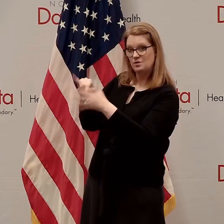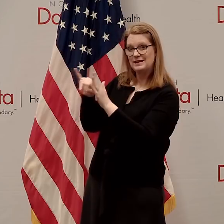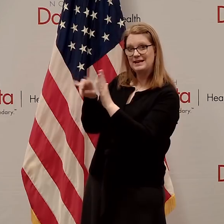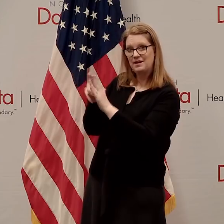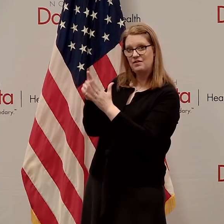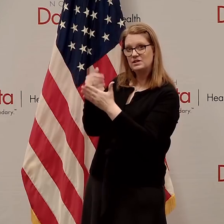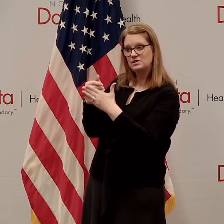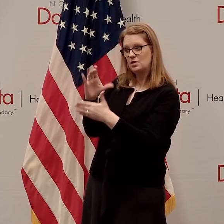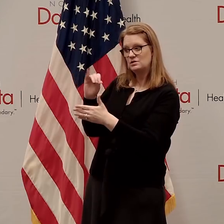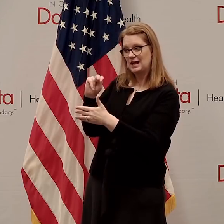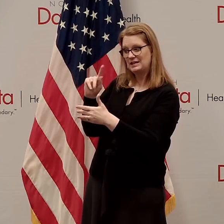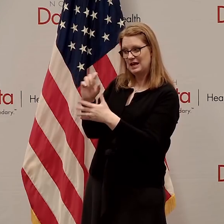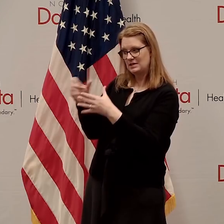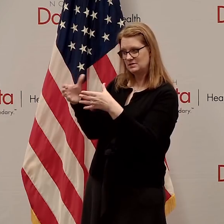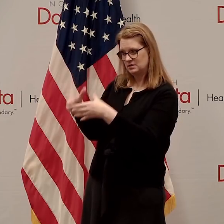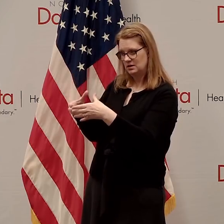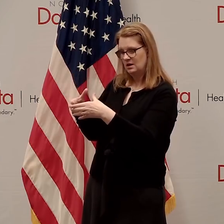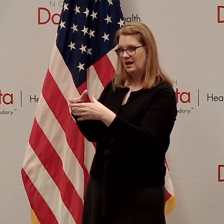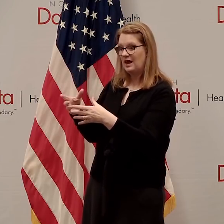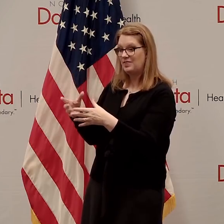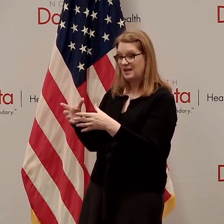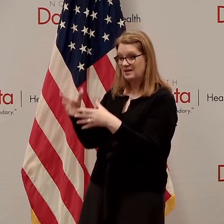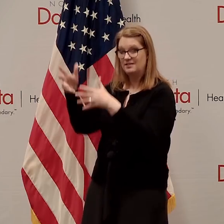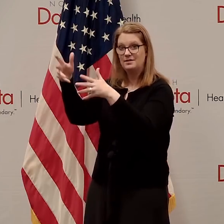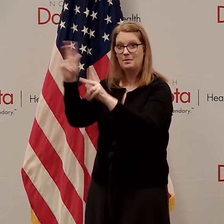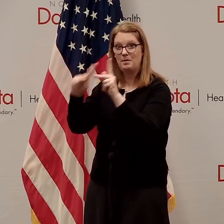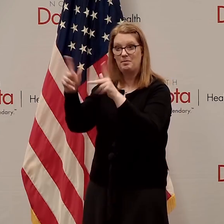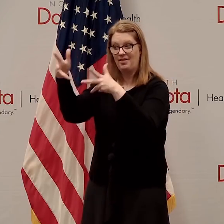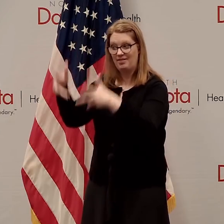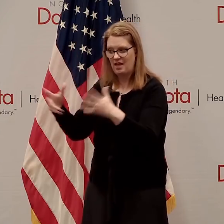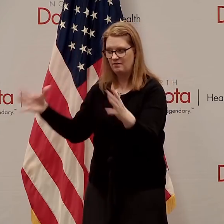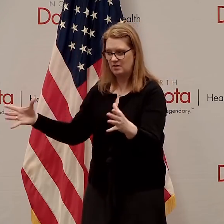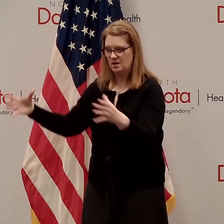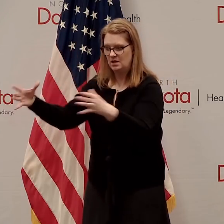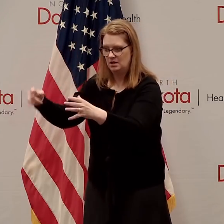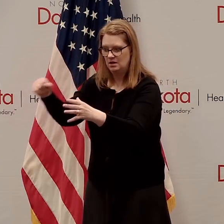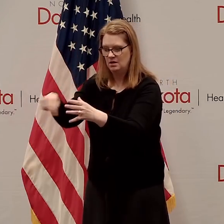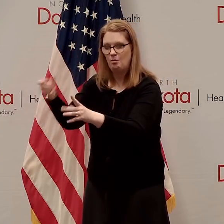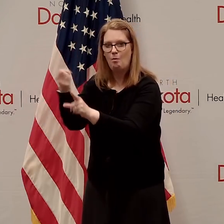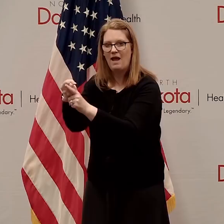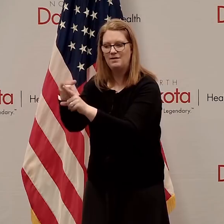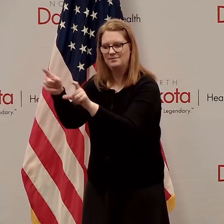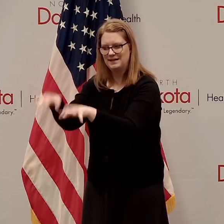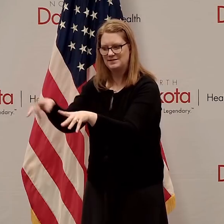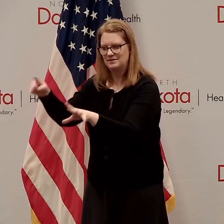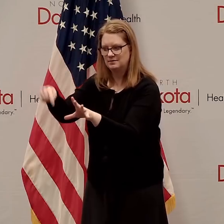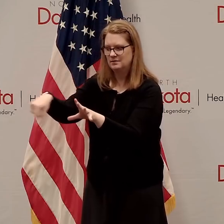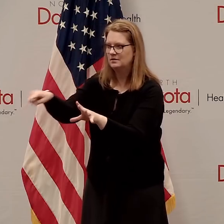contacts. And this is, again, designed by epidemiologists and worked in conjunction with state health.